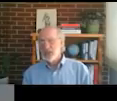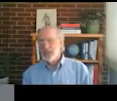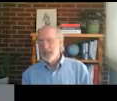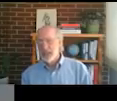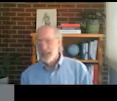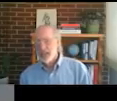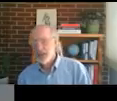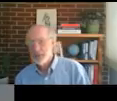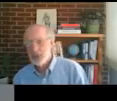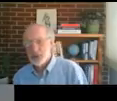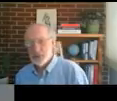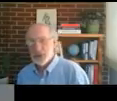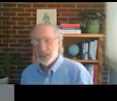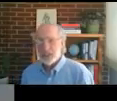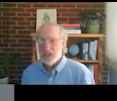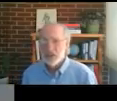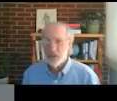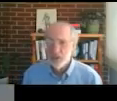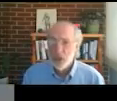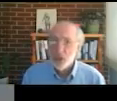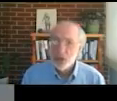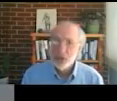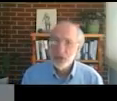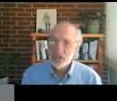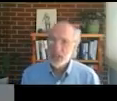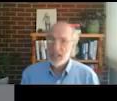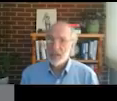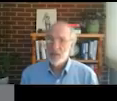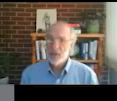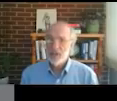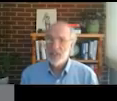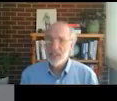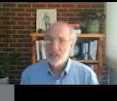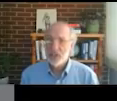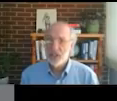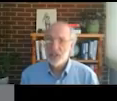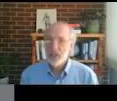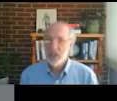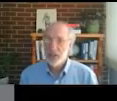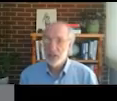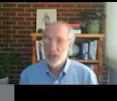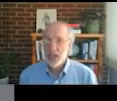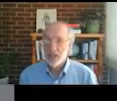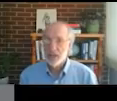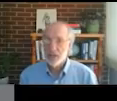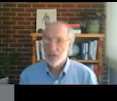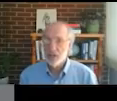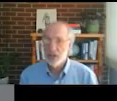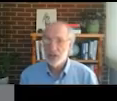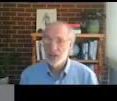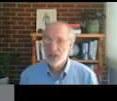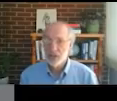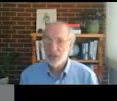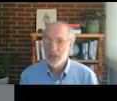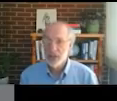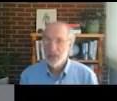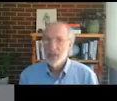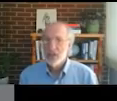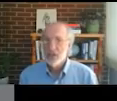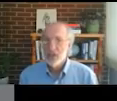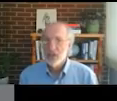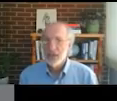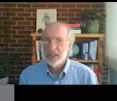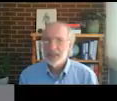out your ability to use sign language when teaching the children you're concerned